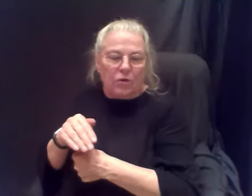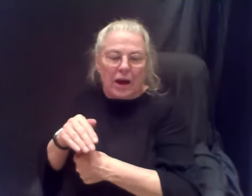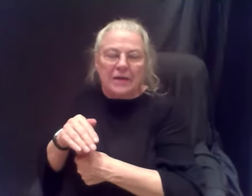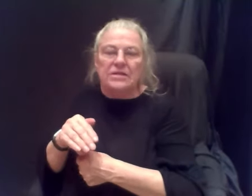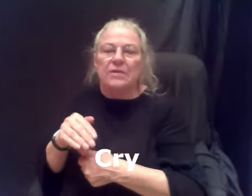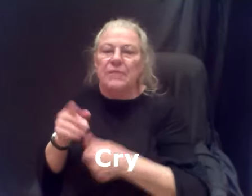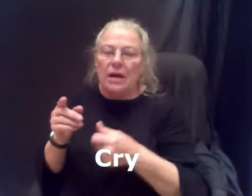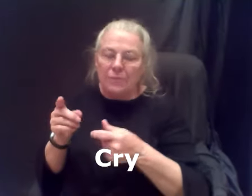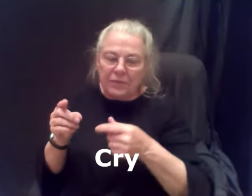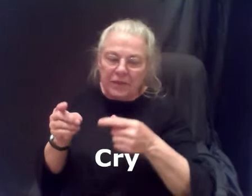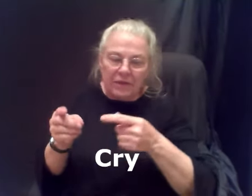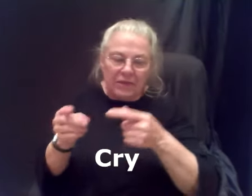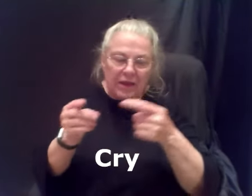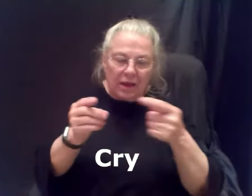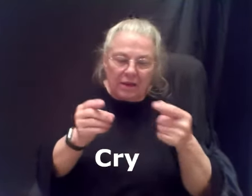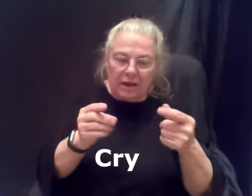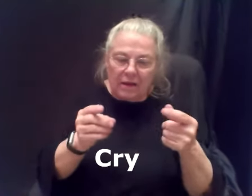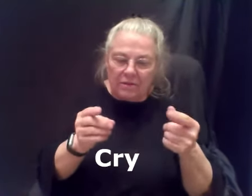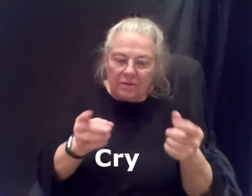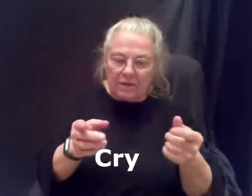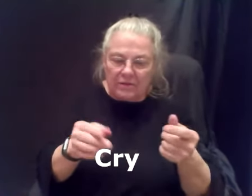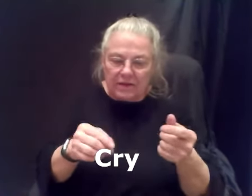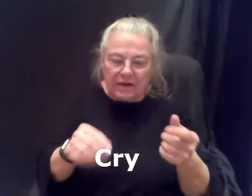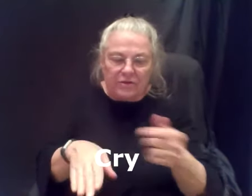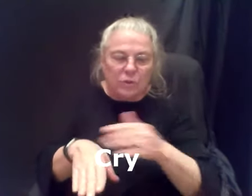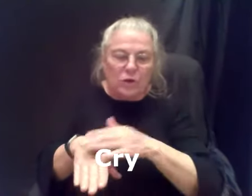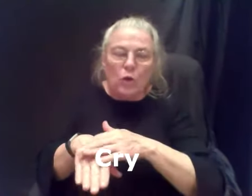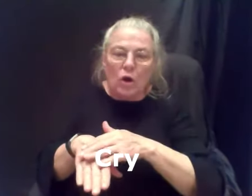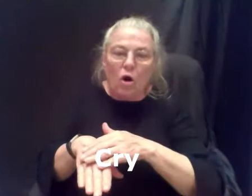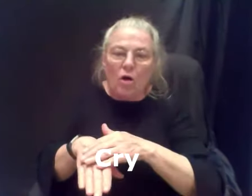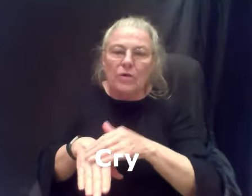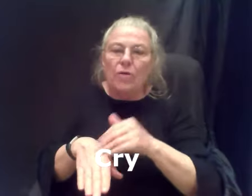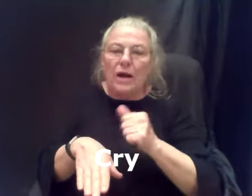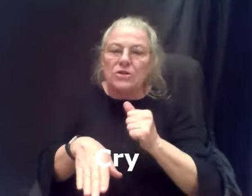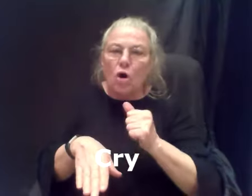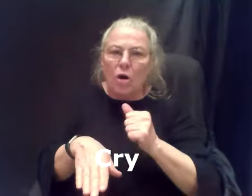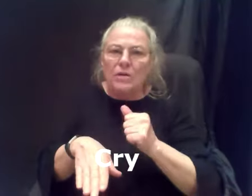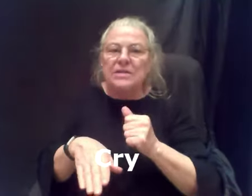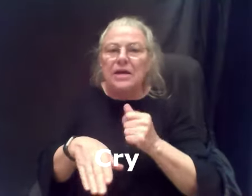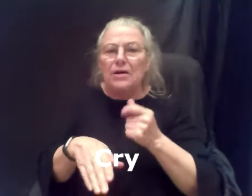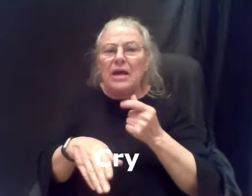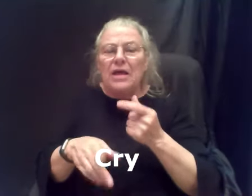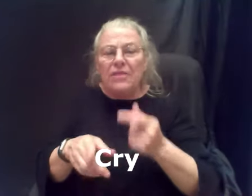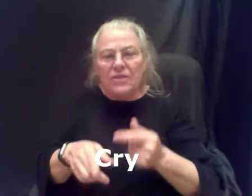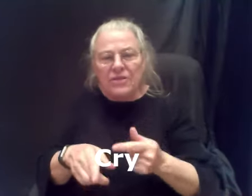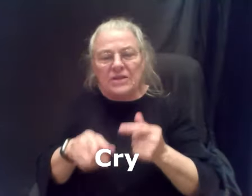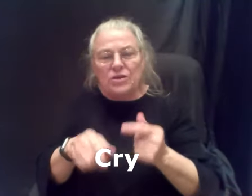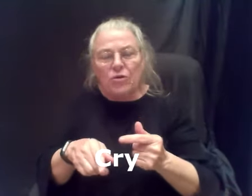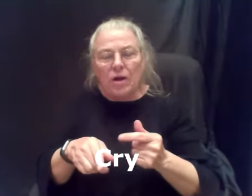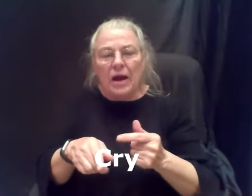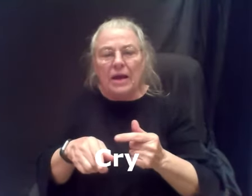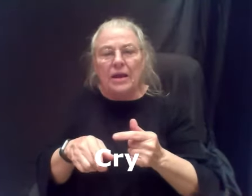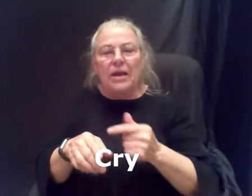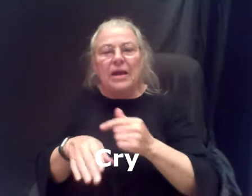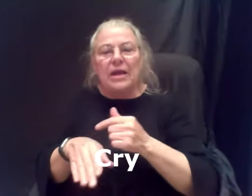Cries. Now, the difference between call and cries, call is here. This cry is